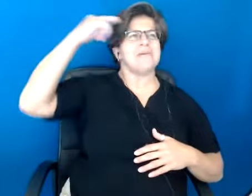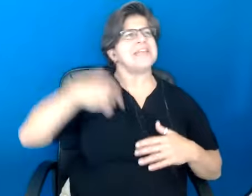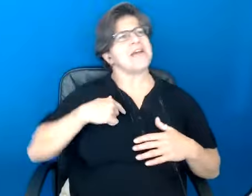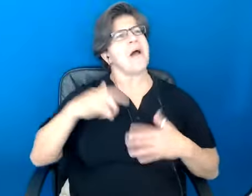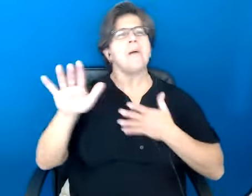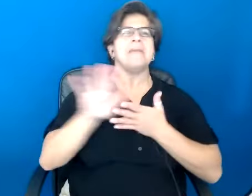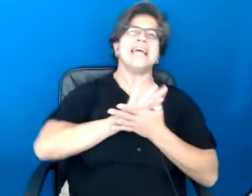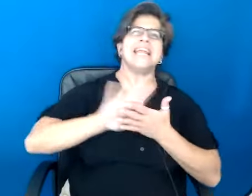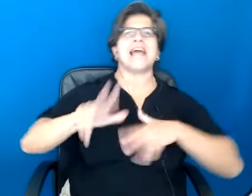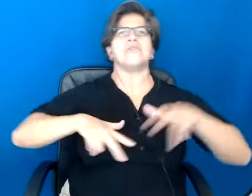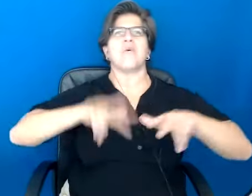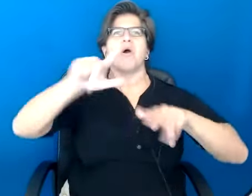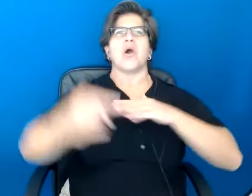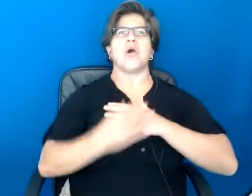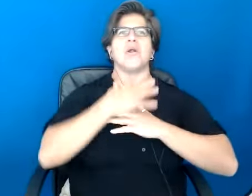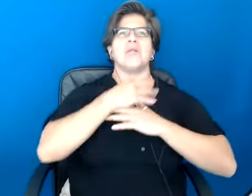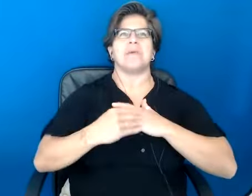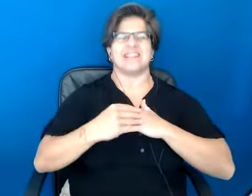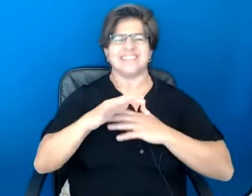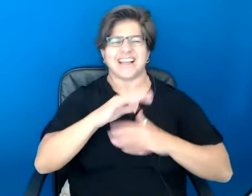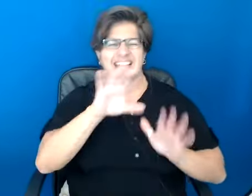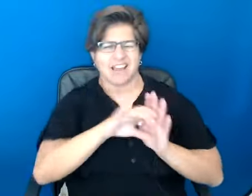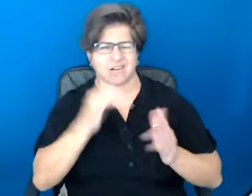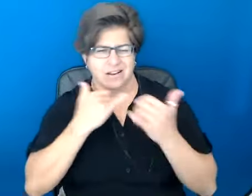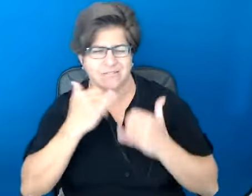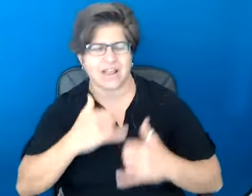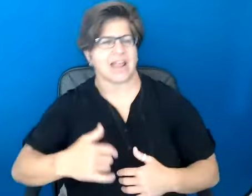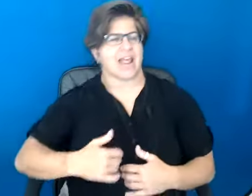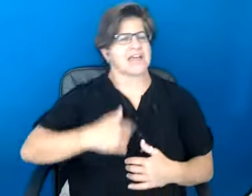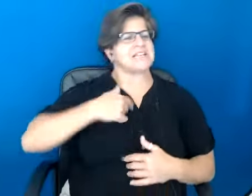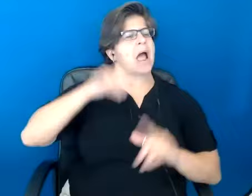would, because it's a kind of holiday resort I live in, when the sun was shining, I